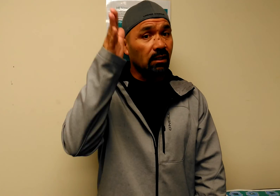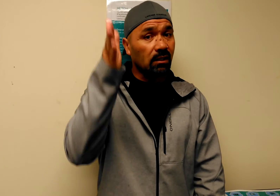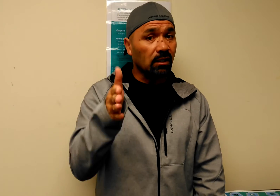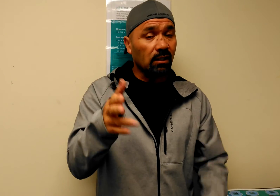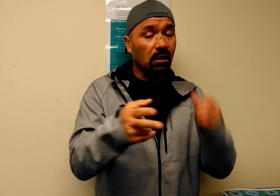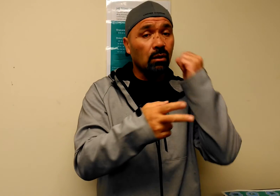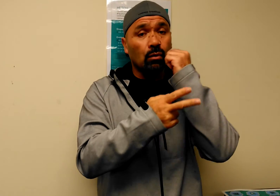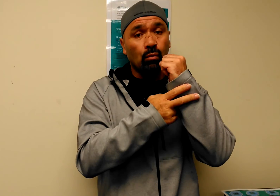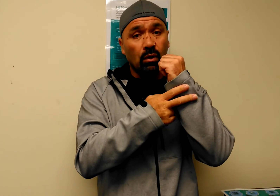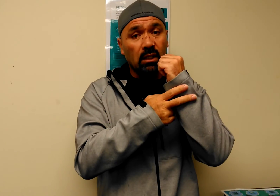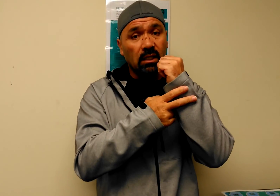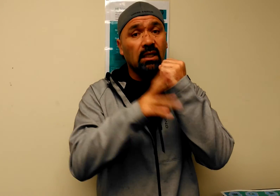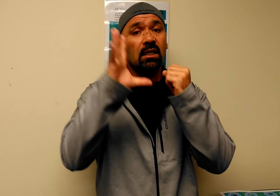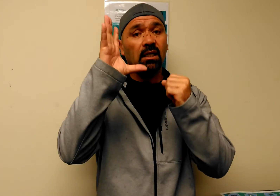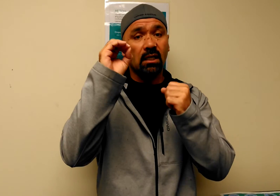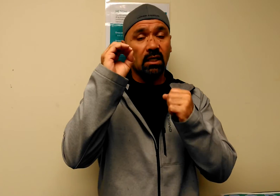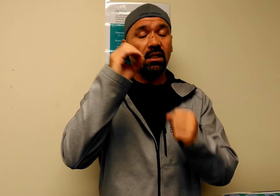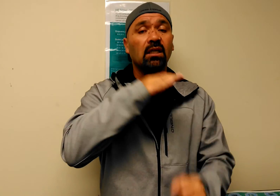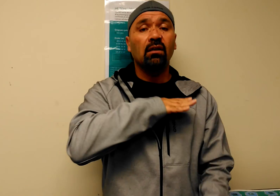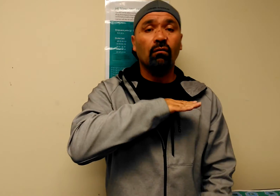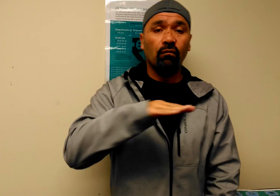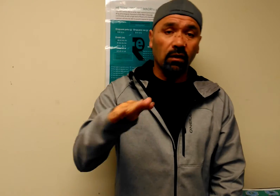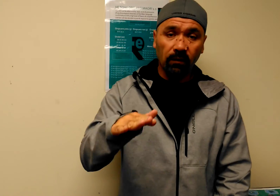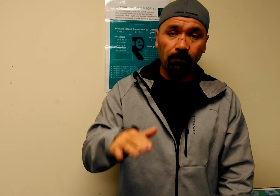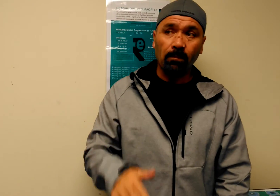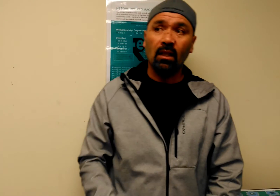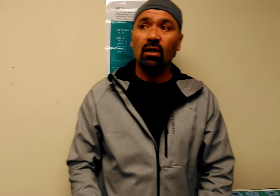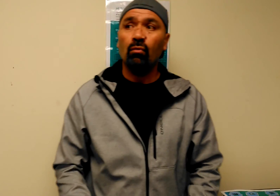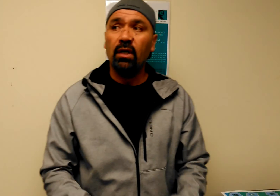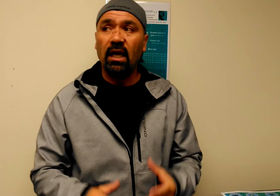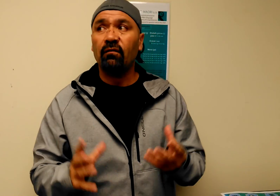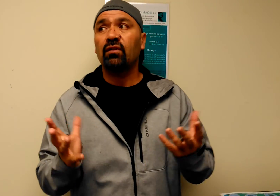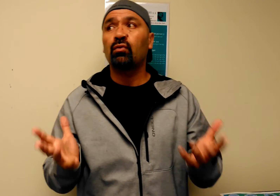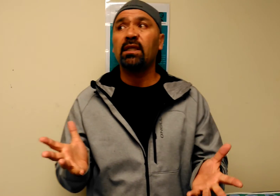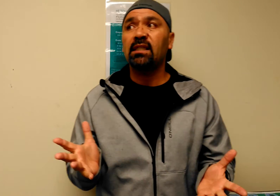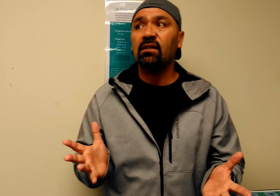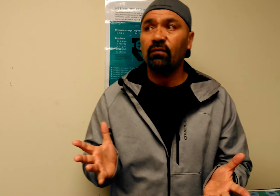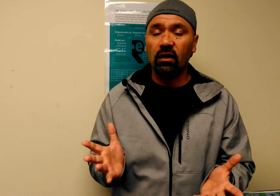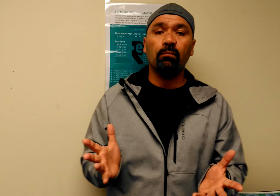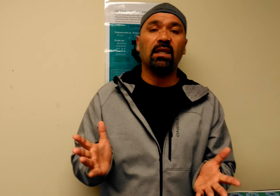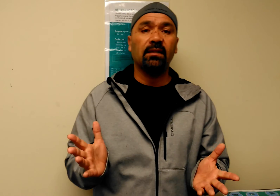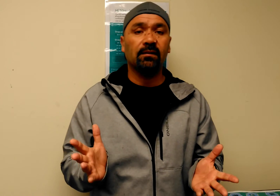t, w, ng, f. We have 20 vowel blends.